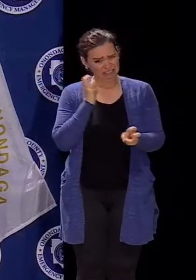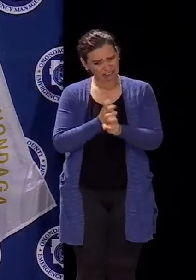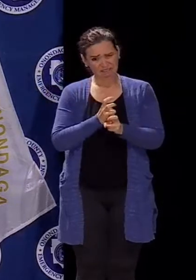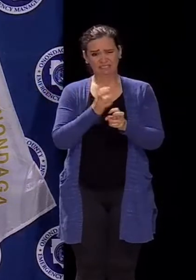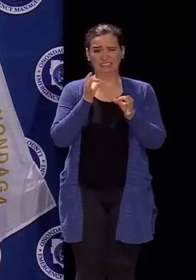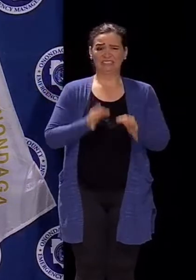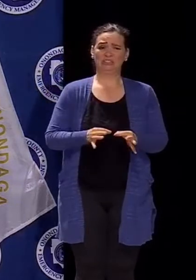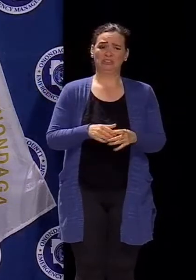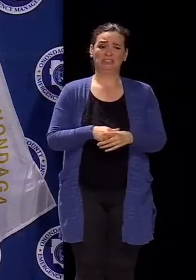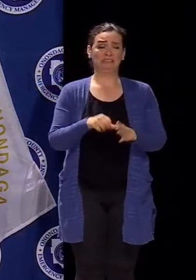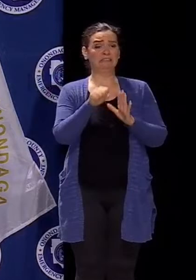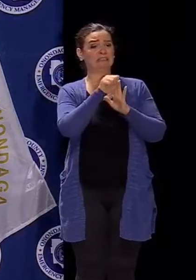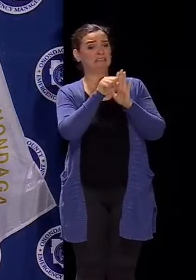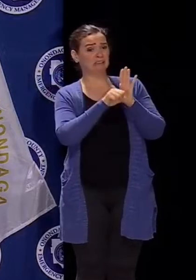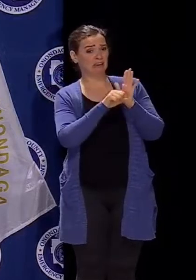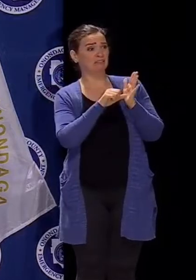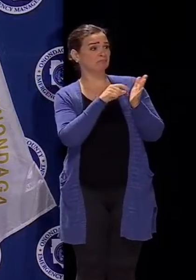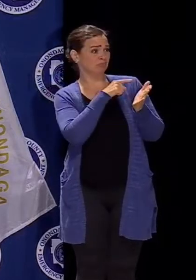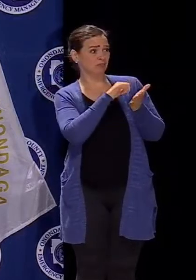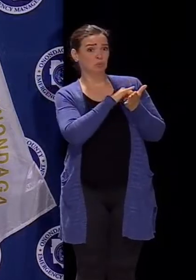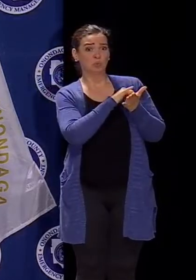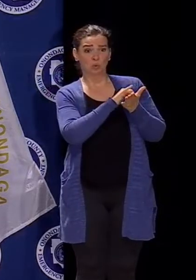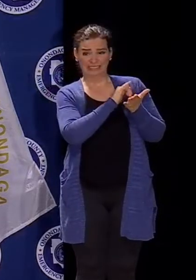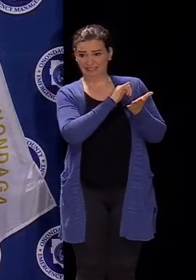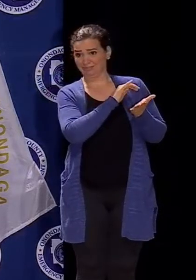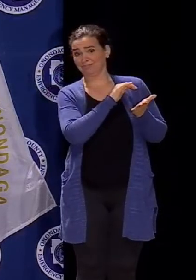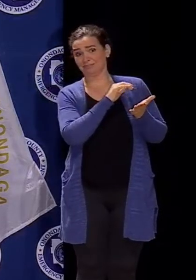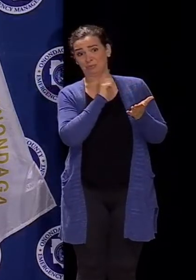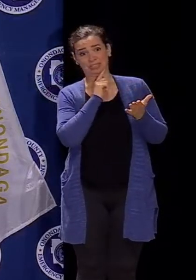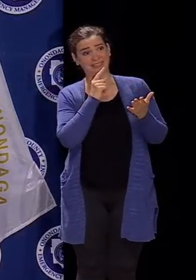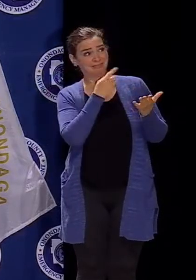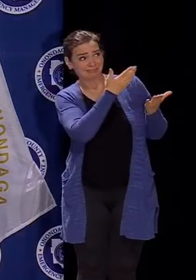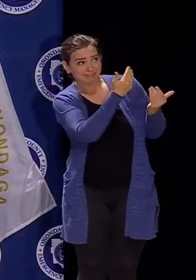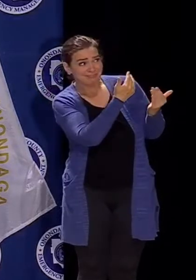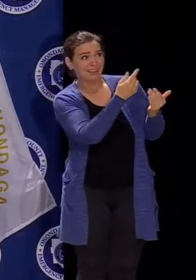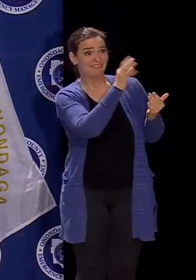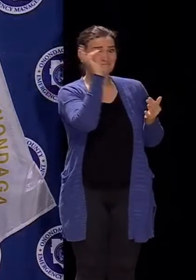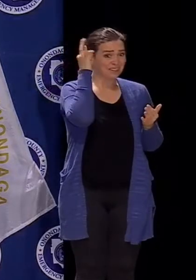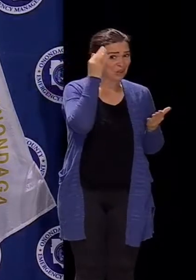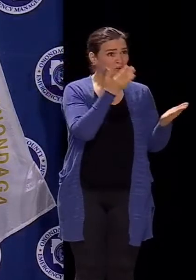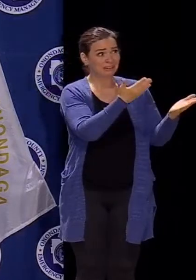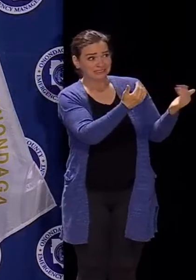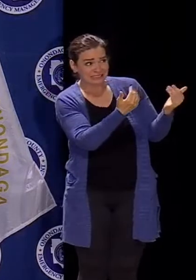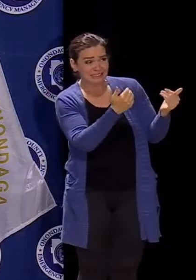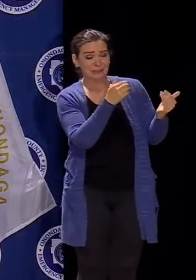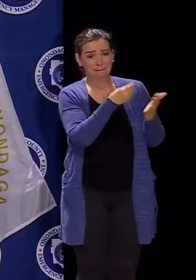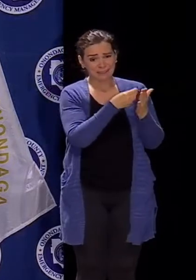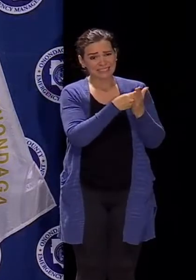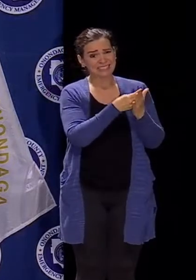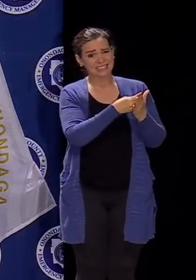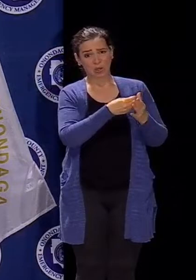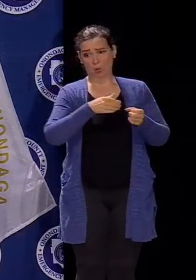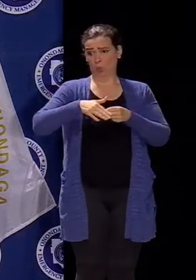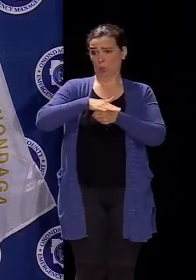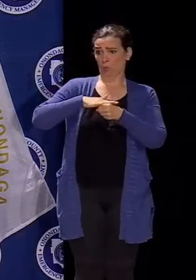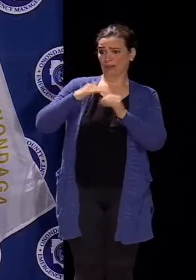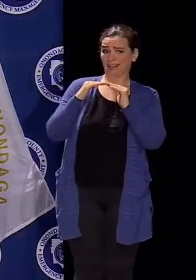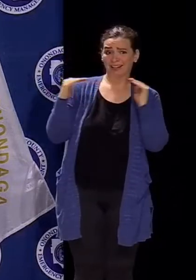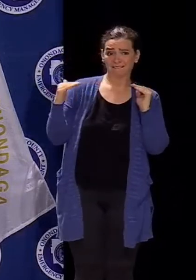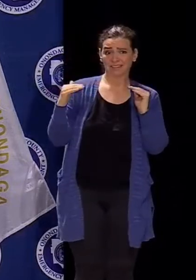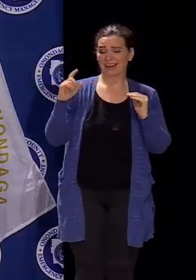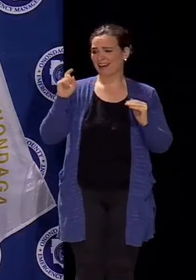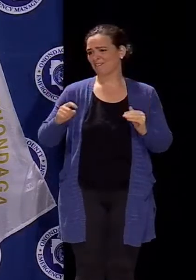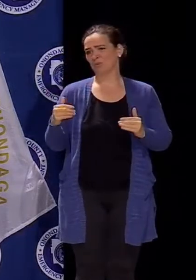going to have to make decisions. The federal government's going to have to make a decision if they want to be helpful or not. And at the local level, we have to start making